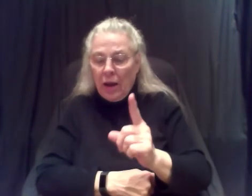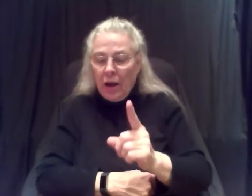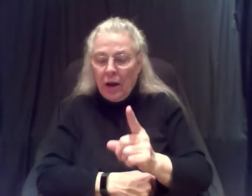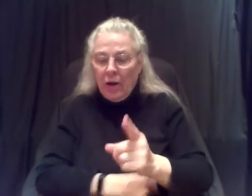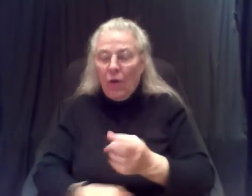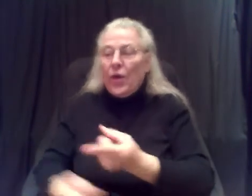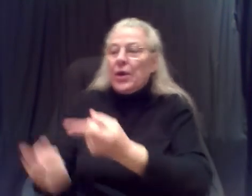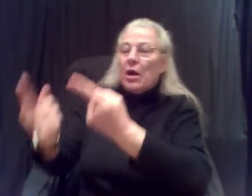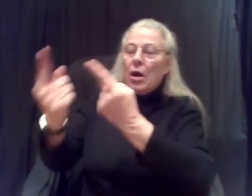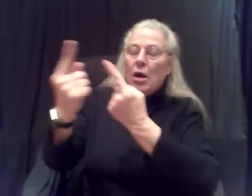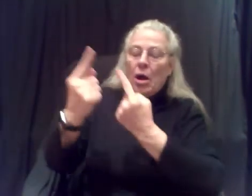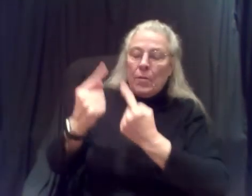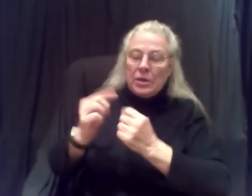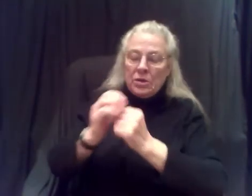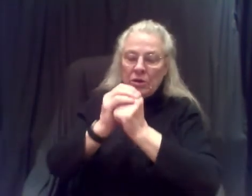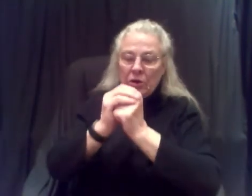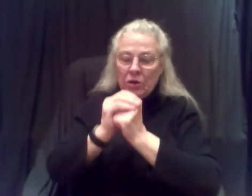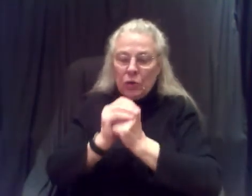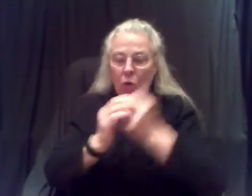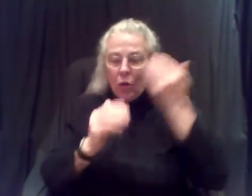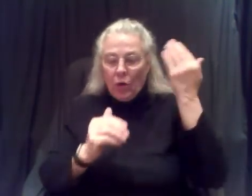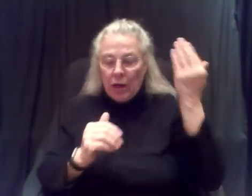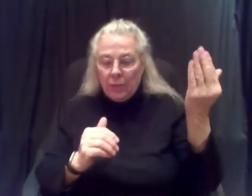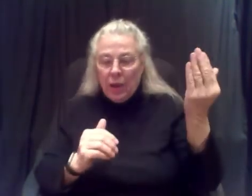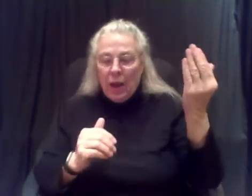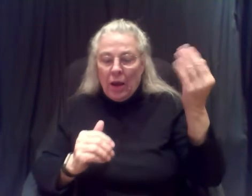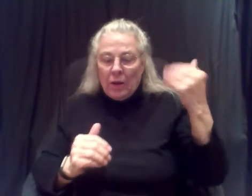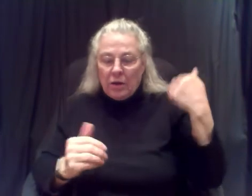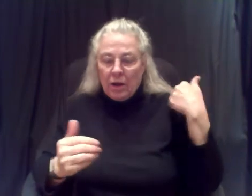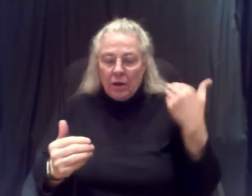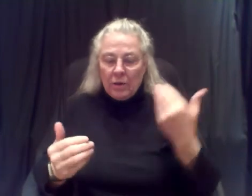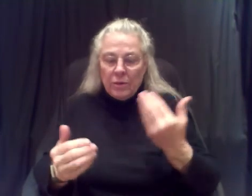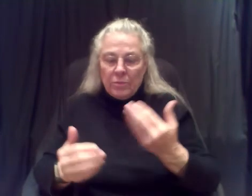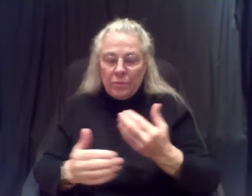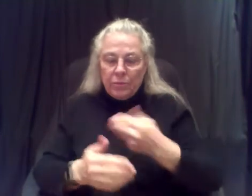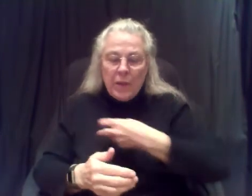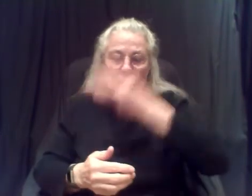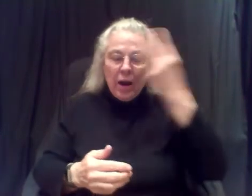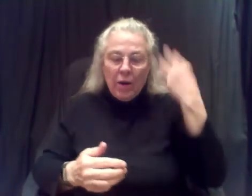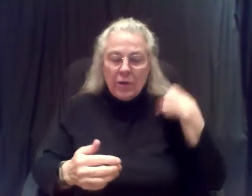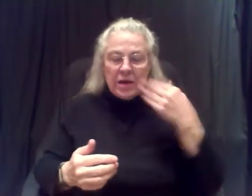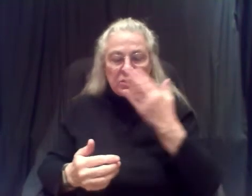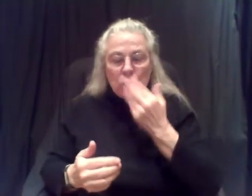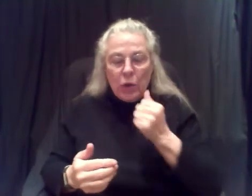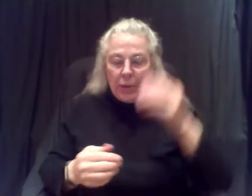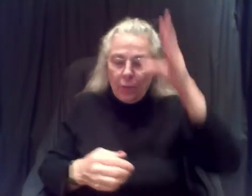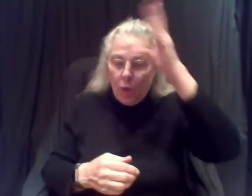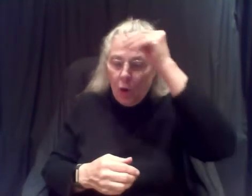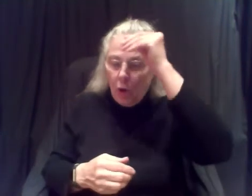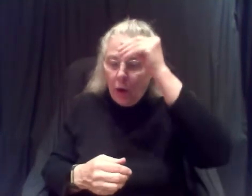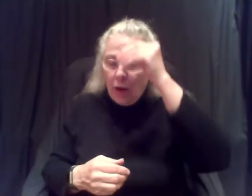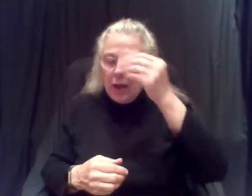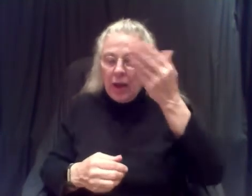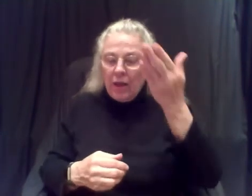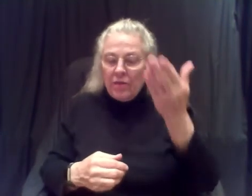everywhere. Come and adore him, young Mary, sweet boy,